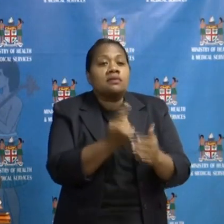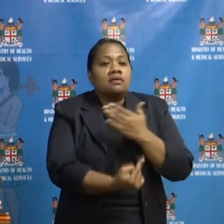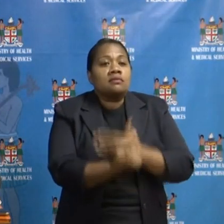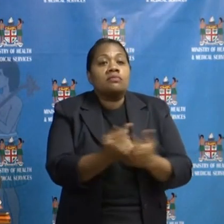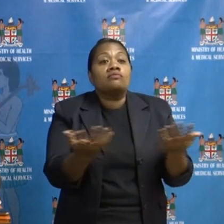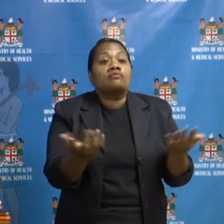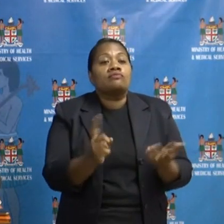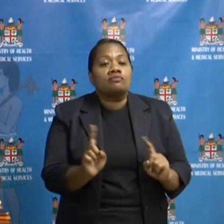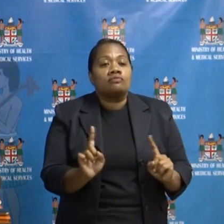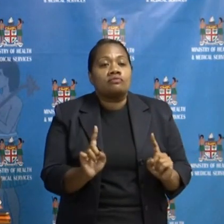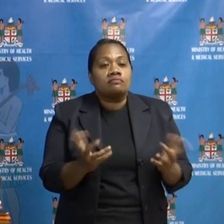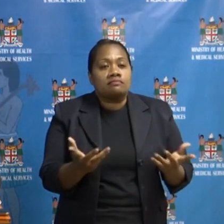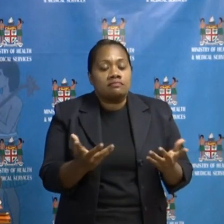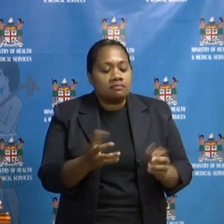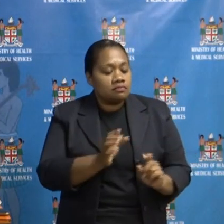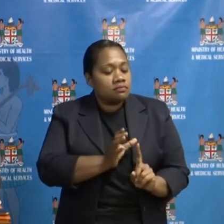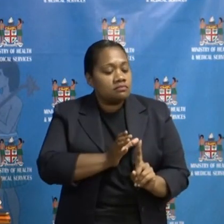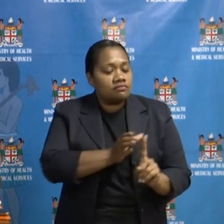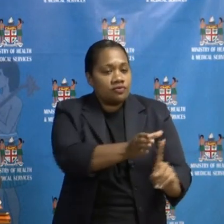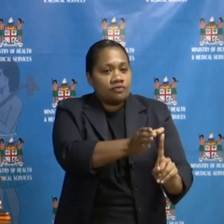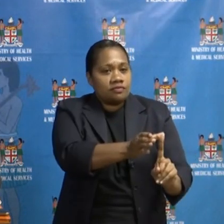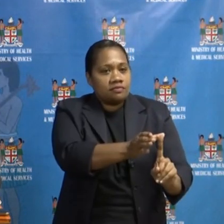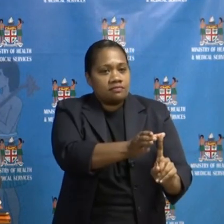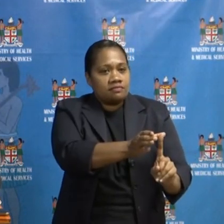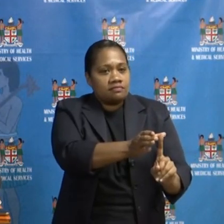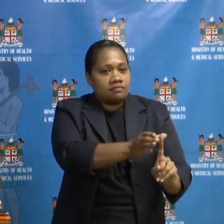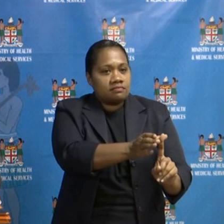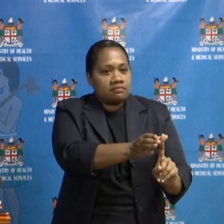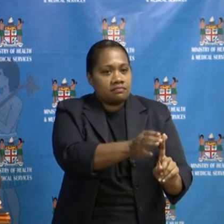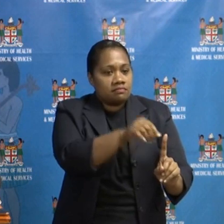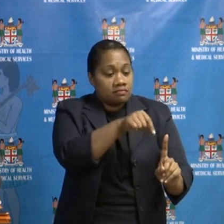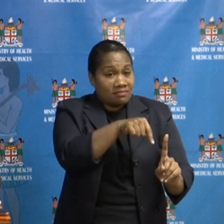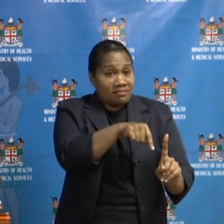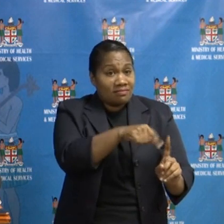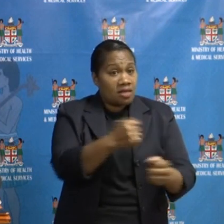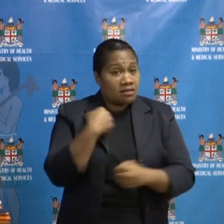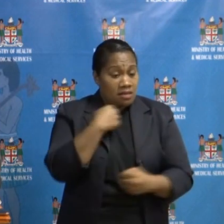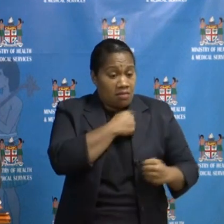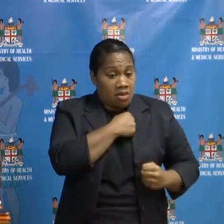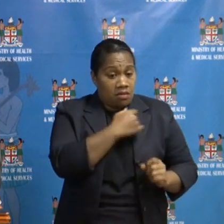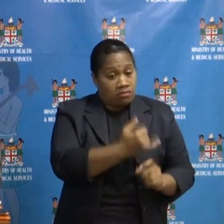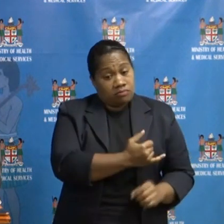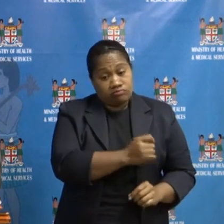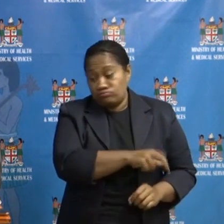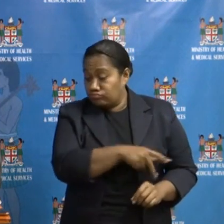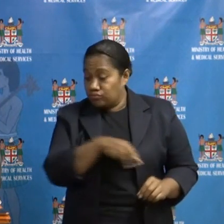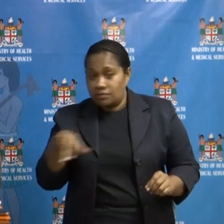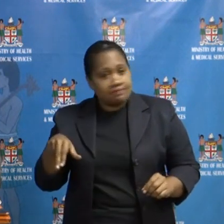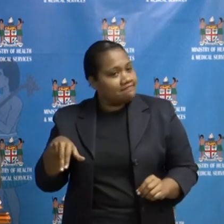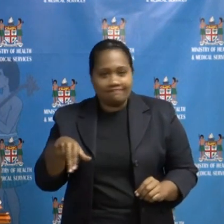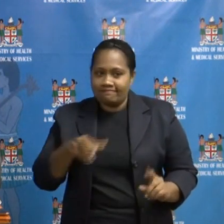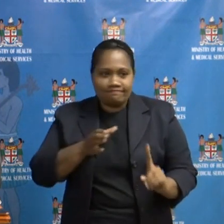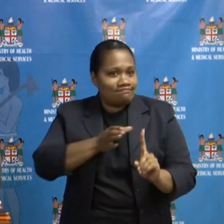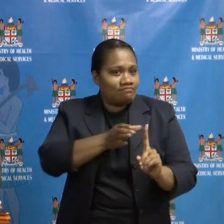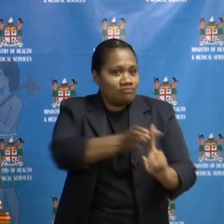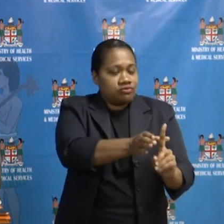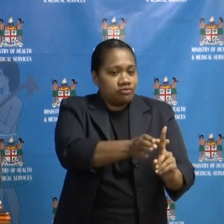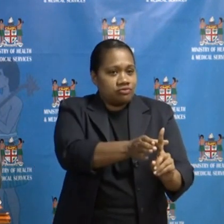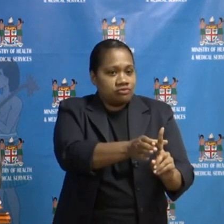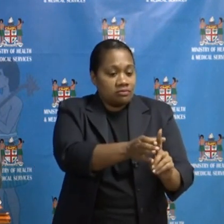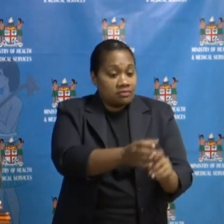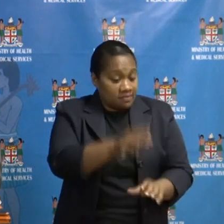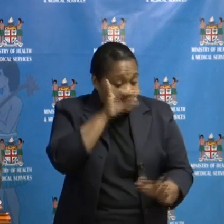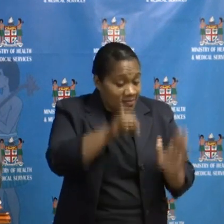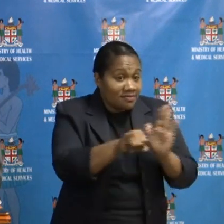border quarantine facility. He never left. He was identified as a positive case in